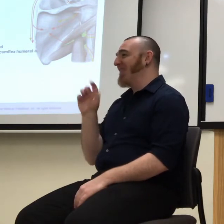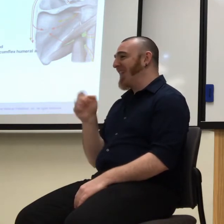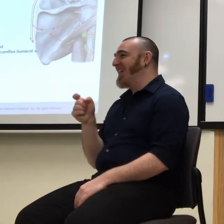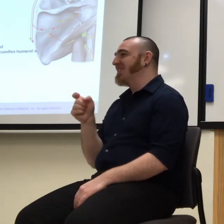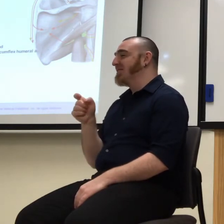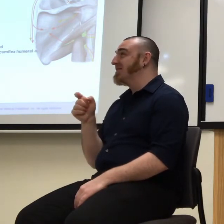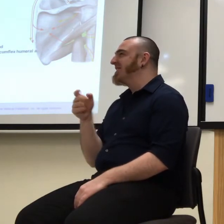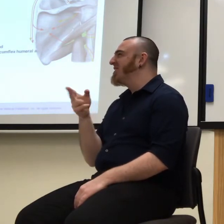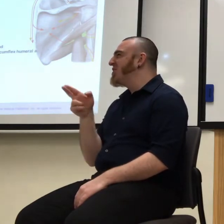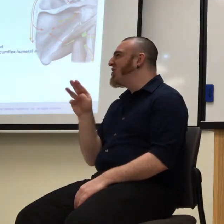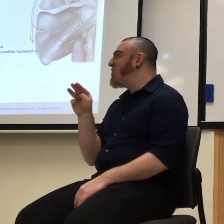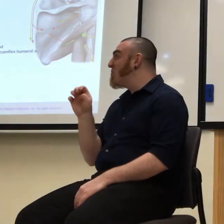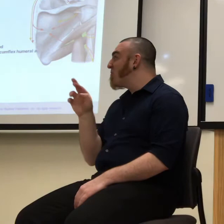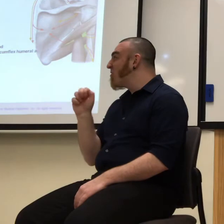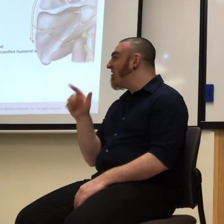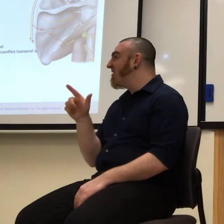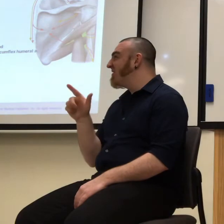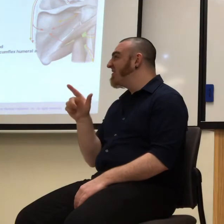circumflex